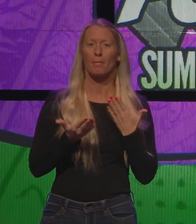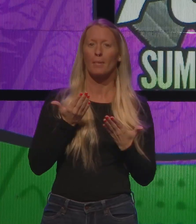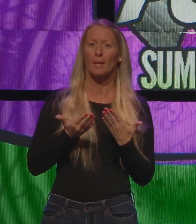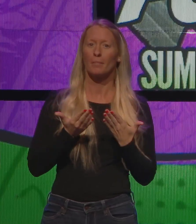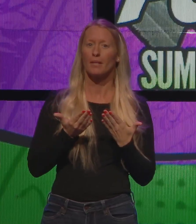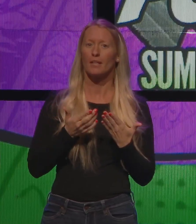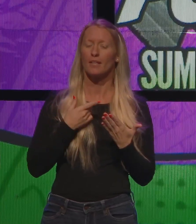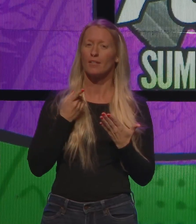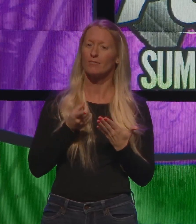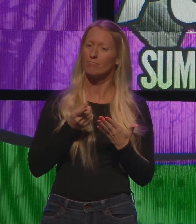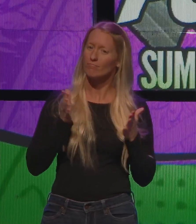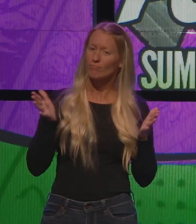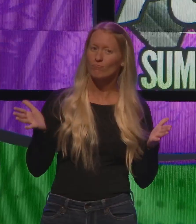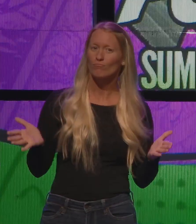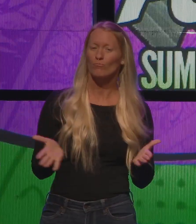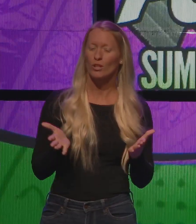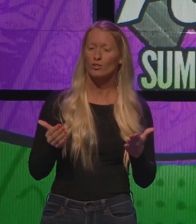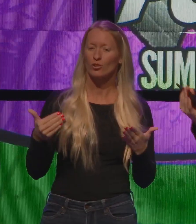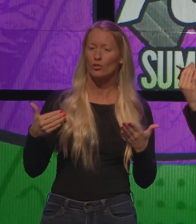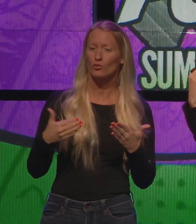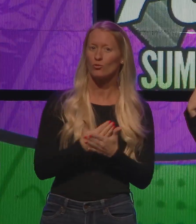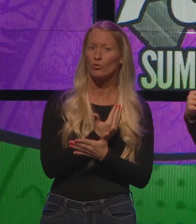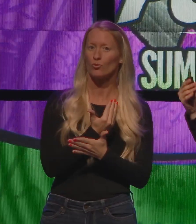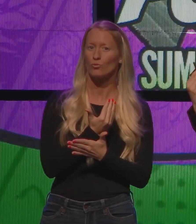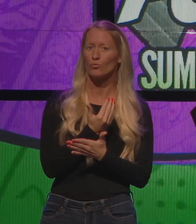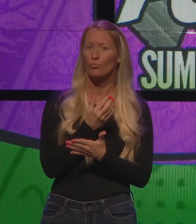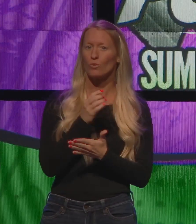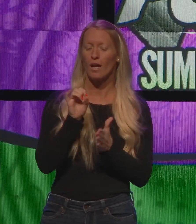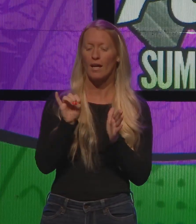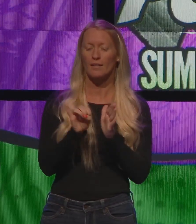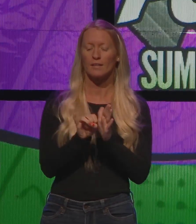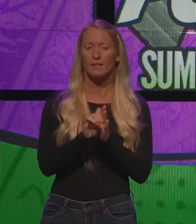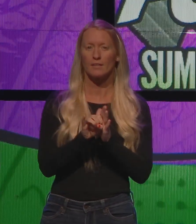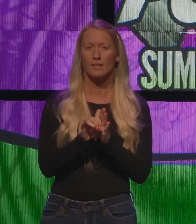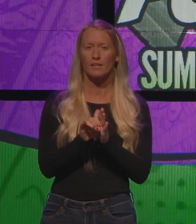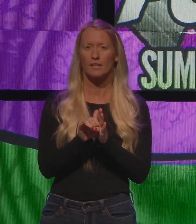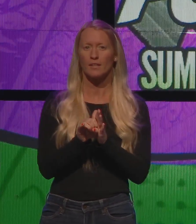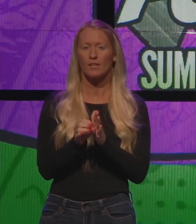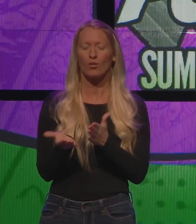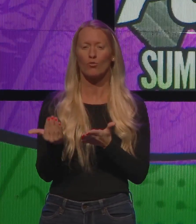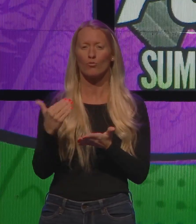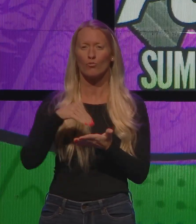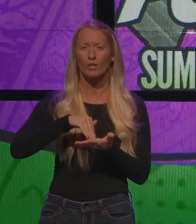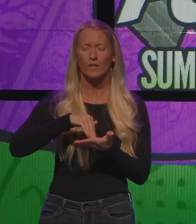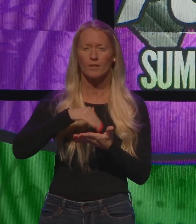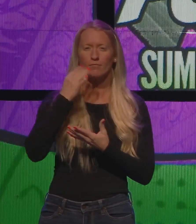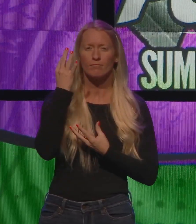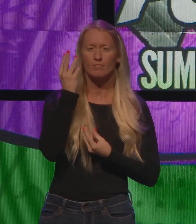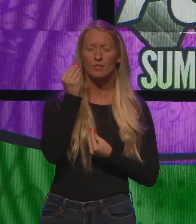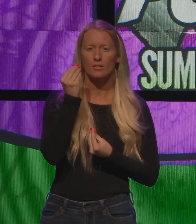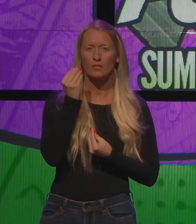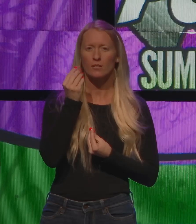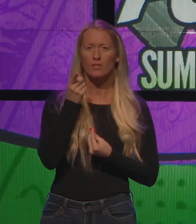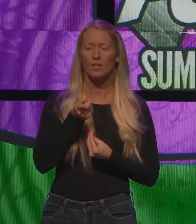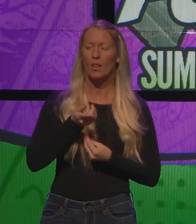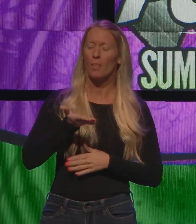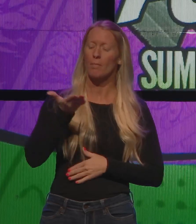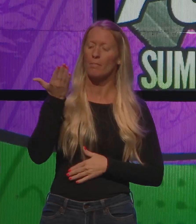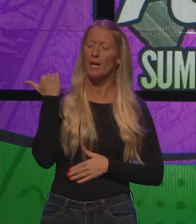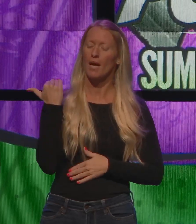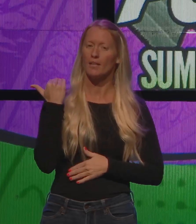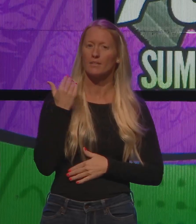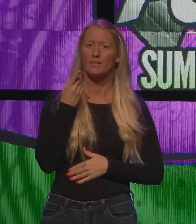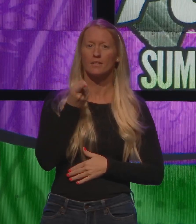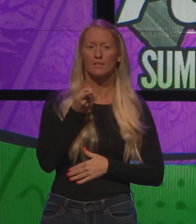embrace a new identity, to maybe reconsider the way in which you have thought about yourself and the world around you,